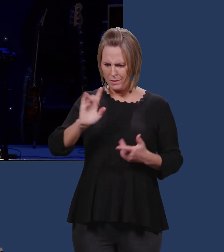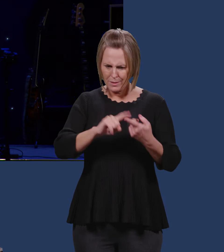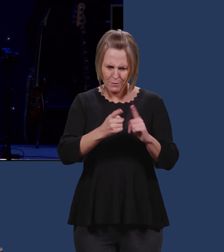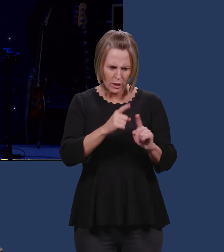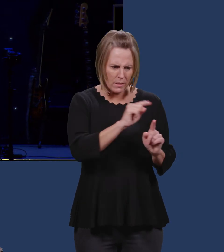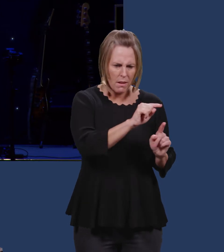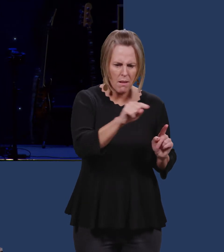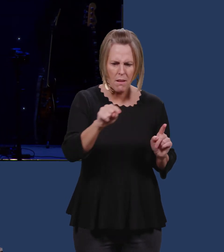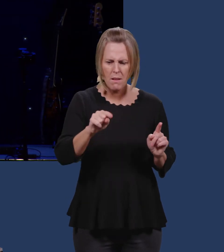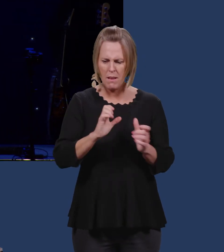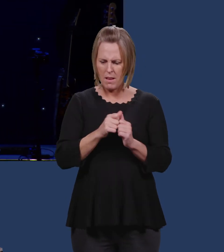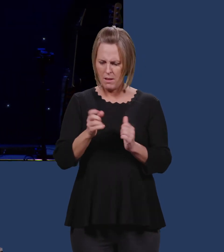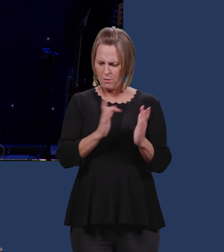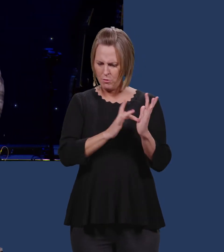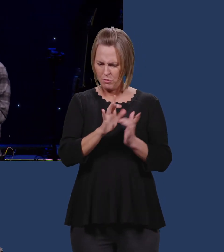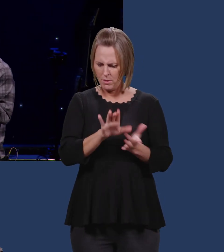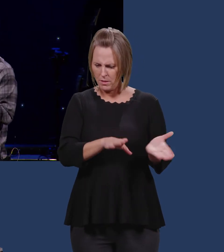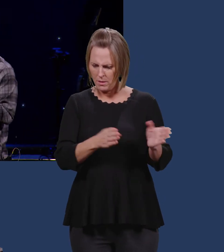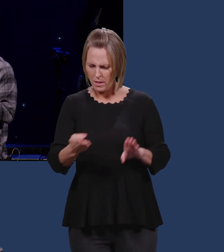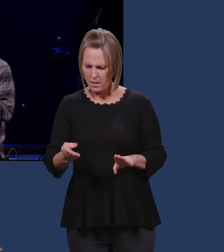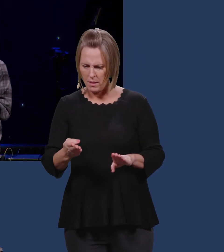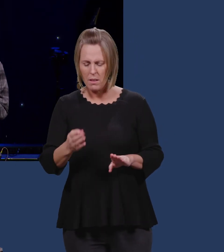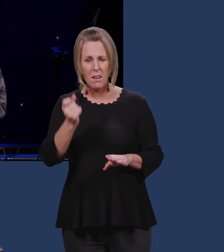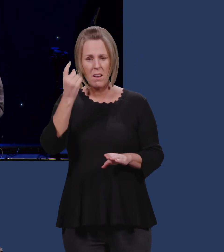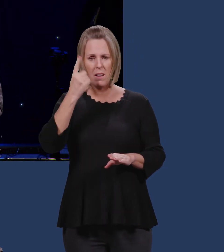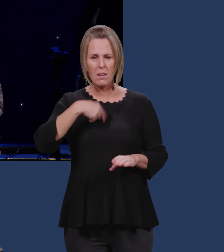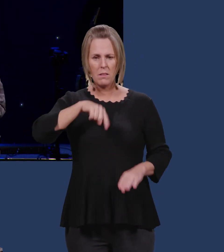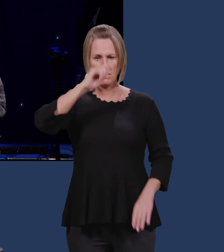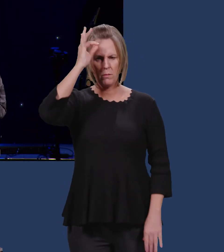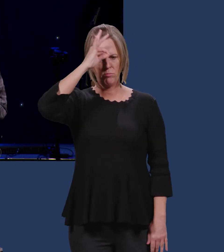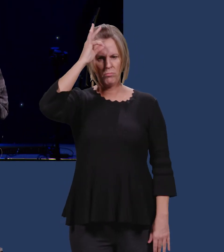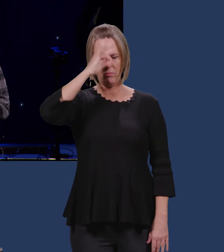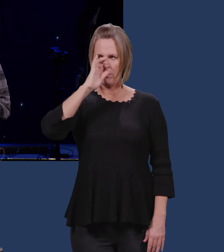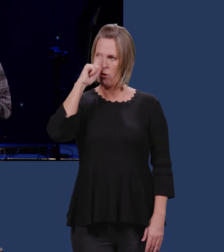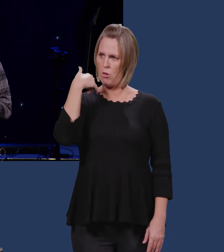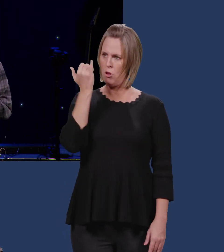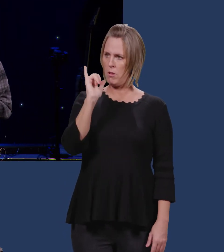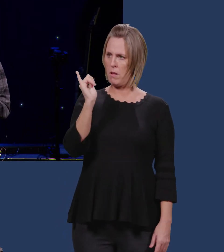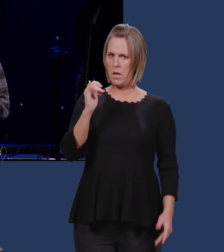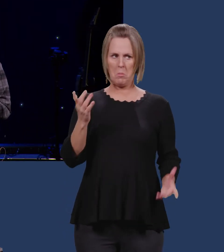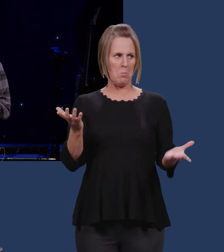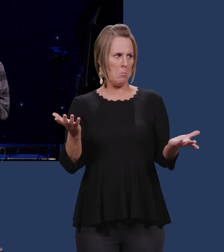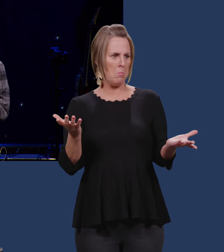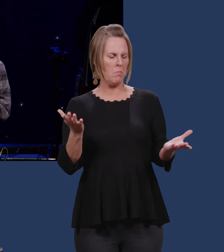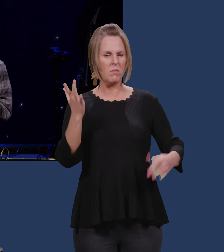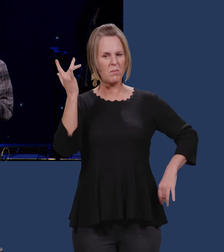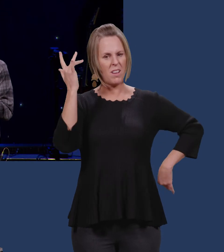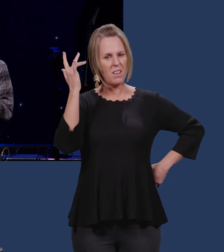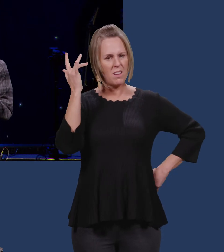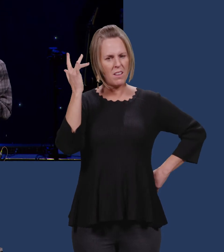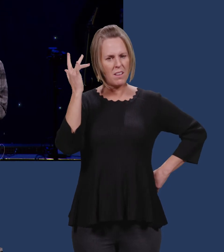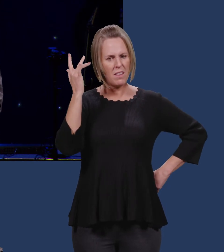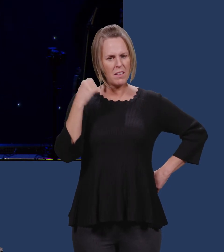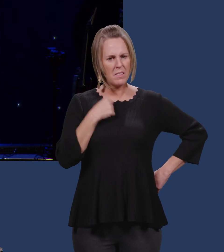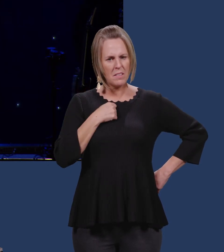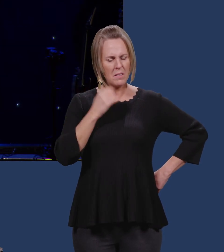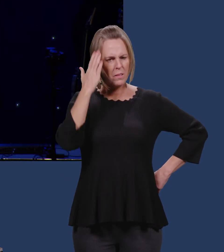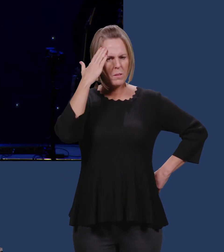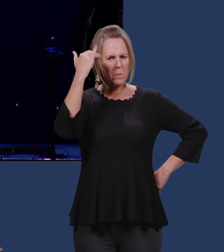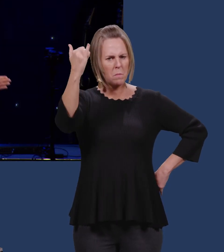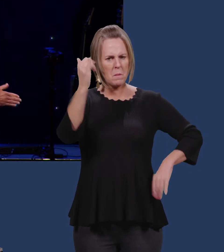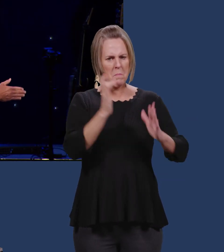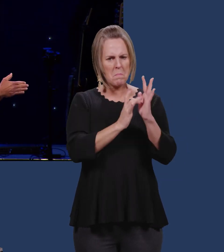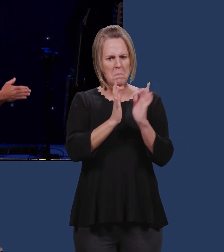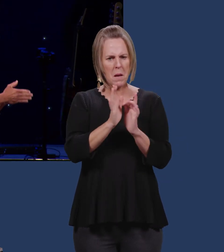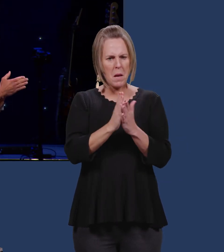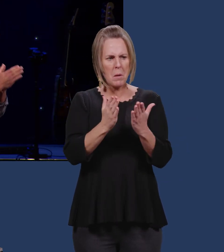but we don't know anything about what he looked like. Why? Why does the Bible